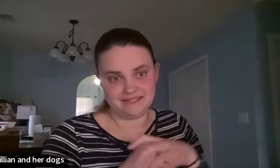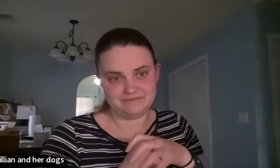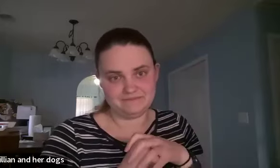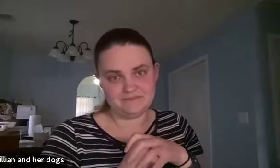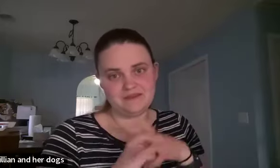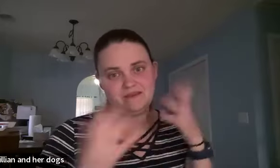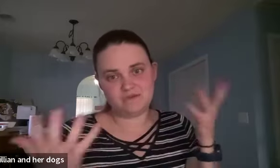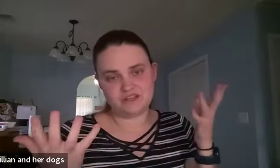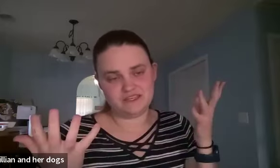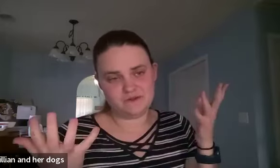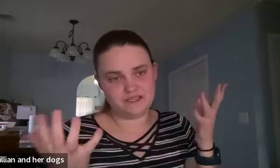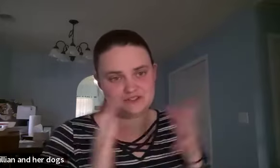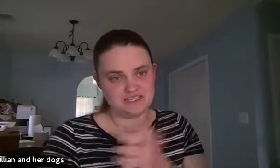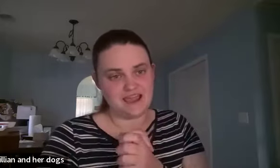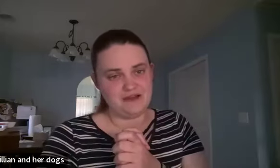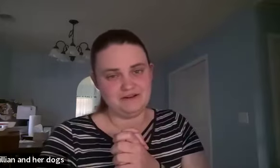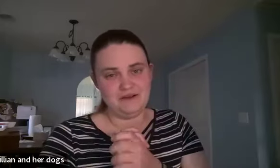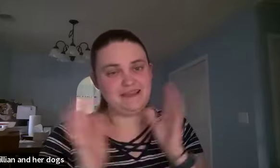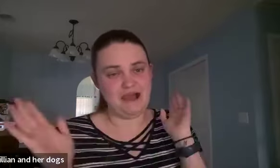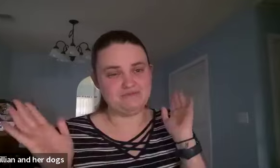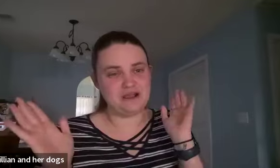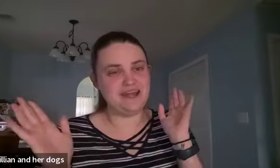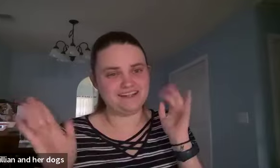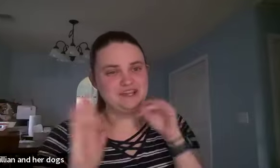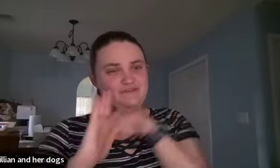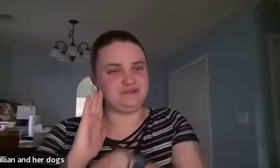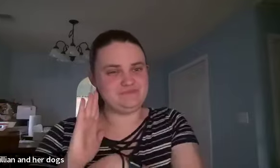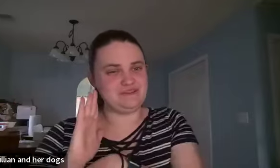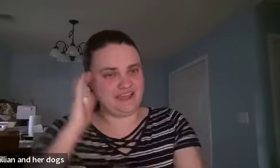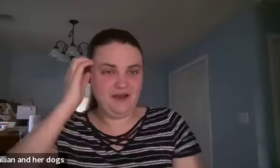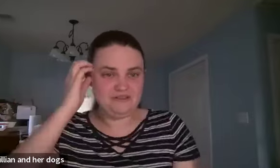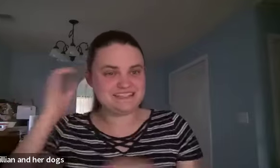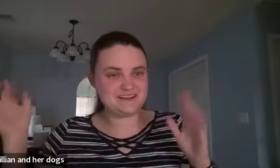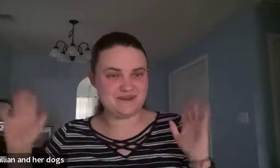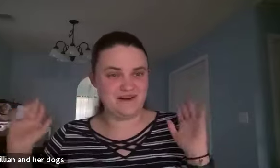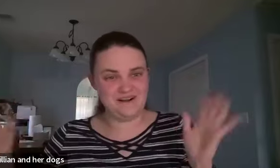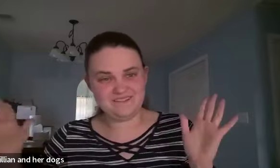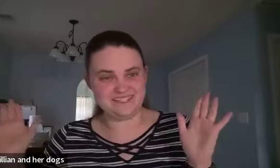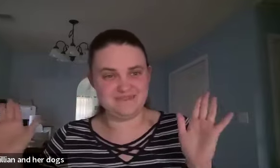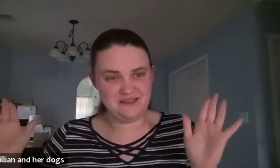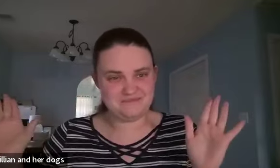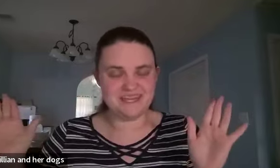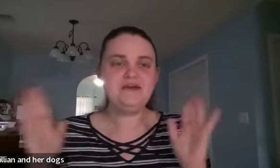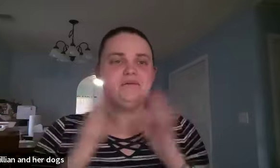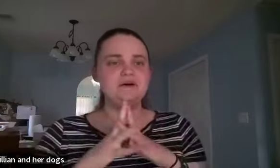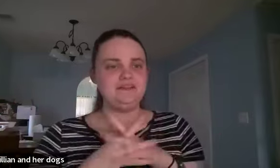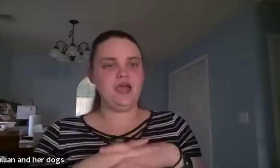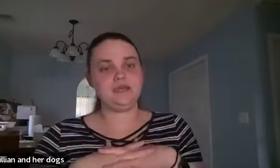need, which I think is very interesting. I don't know. I'm trying not to go full deep and like, oh, let's talk about all of the development. But I